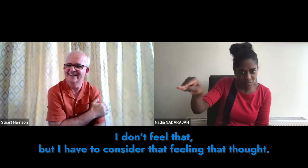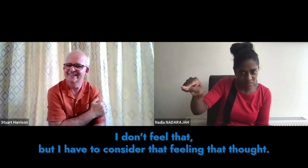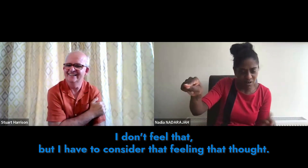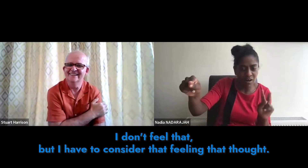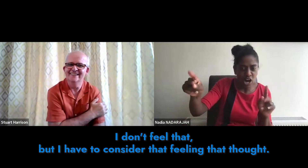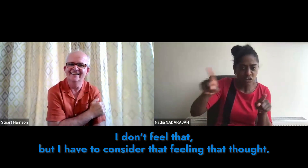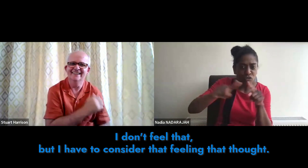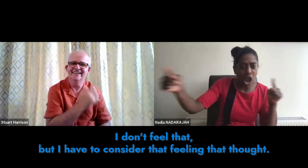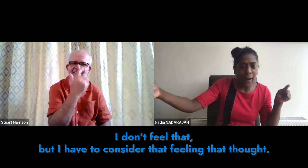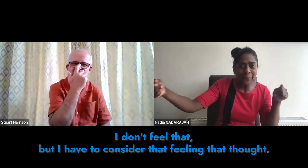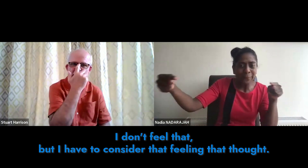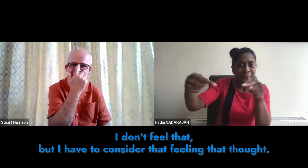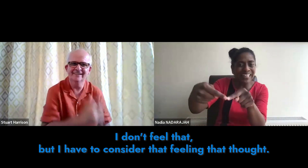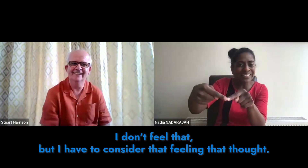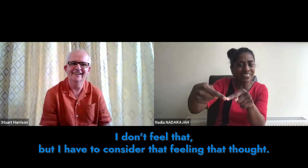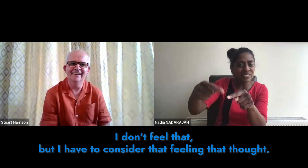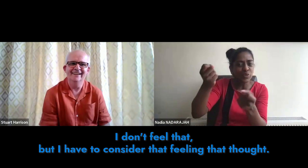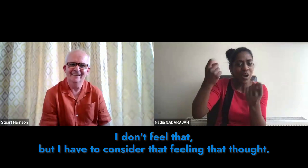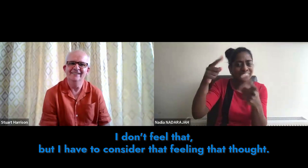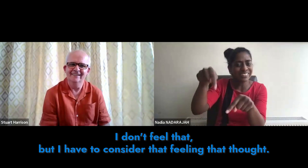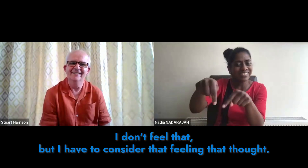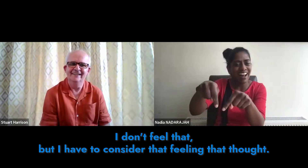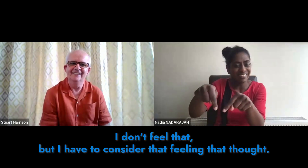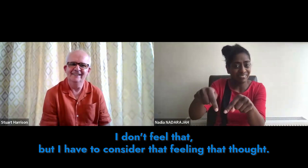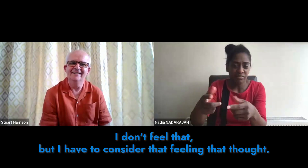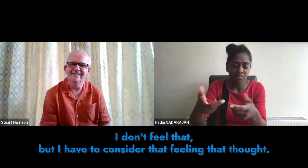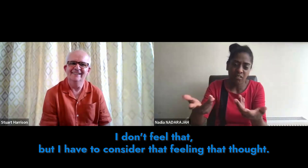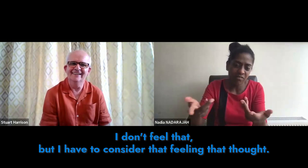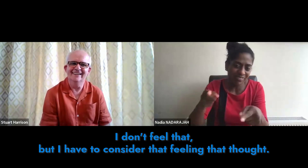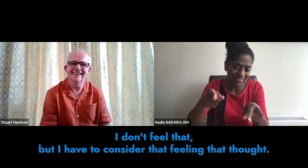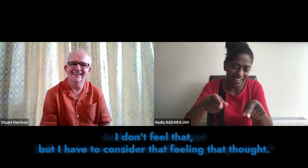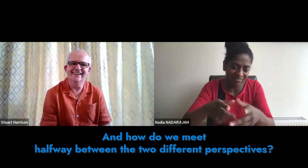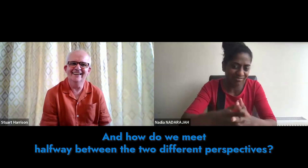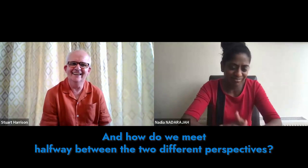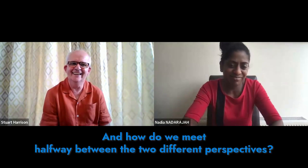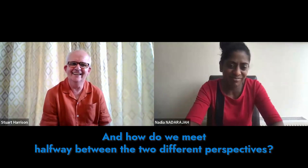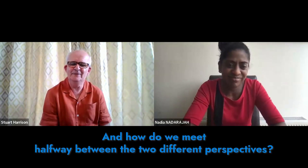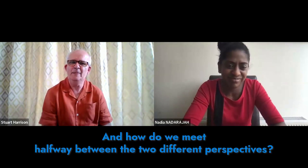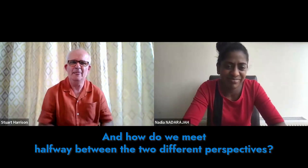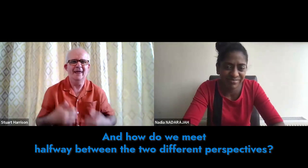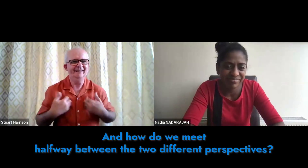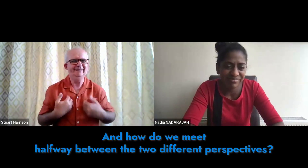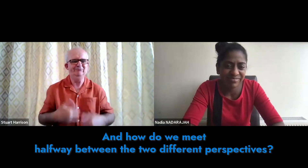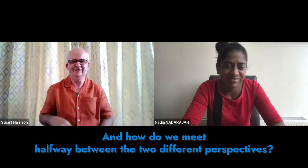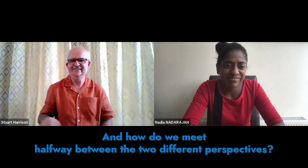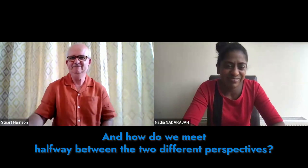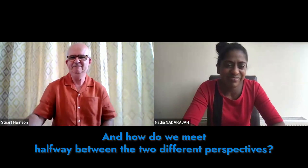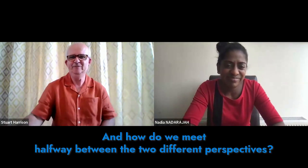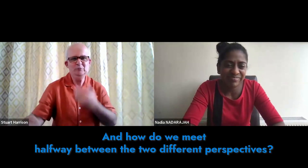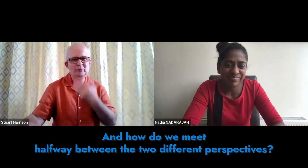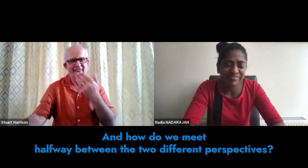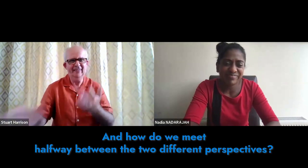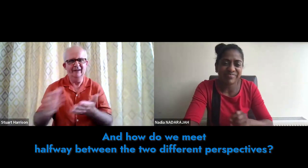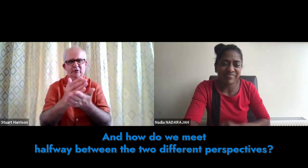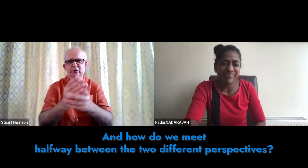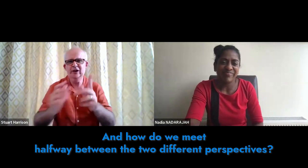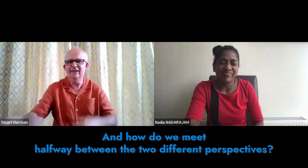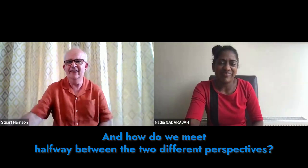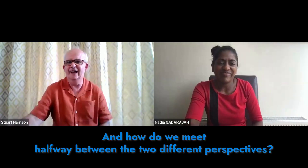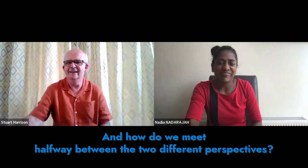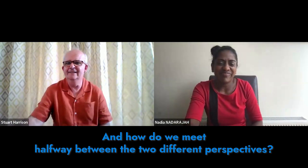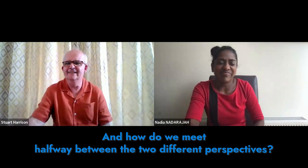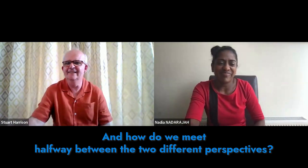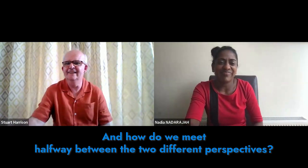I don't feel that, but I have to consider that feeling, that thought. And how do we meet halfway between the two